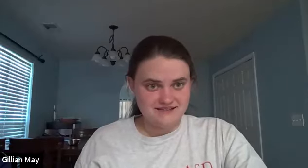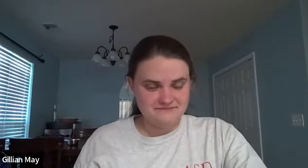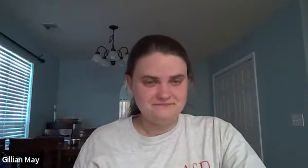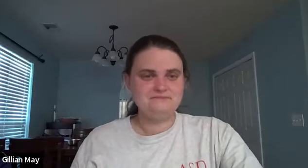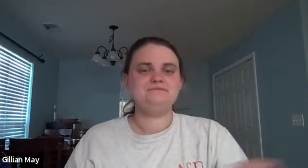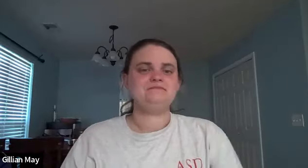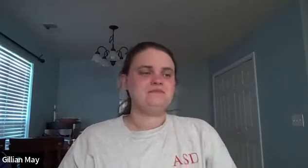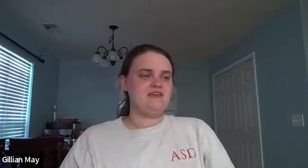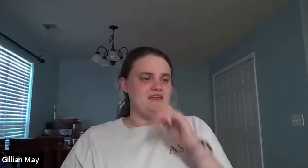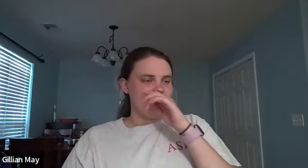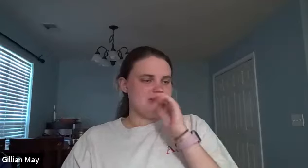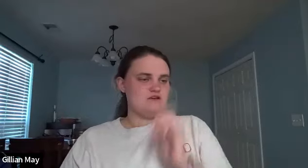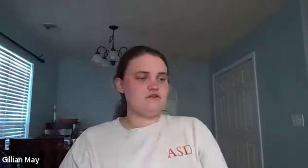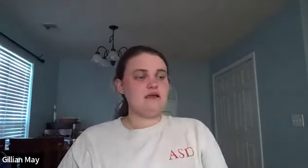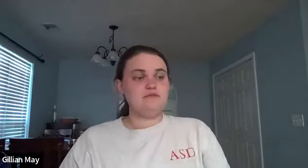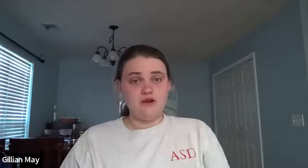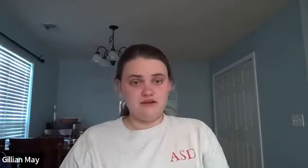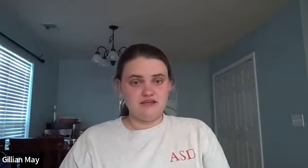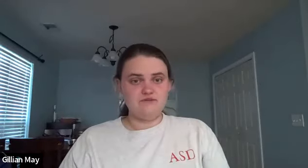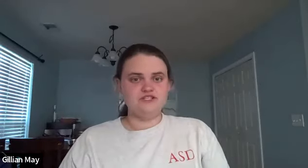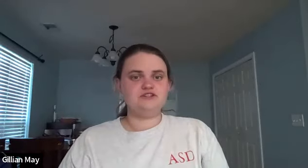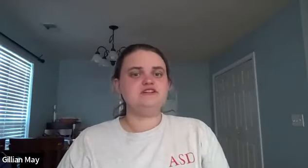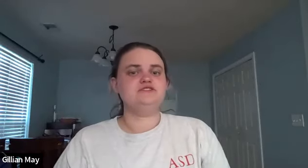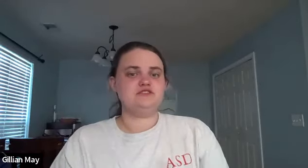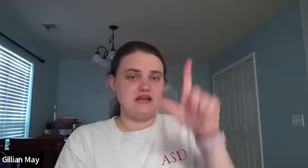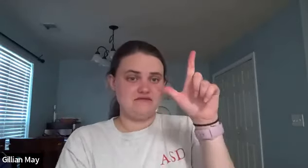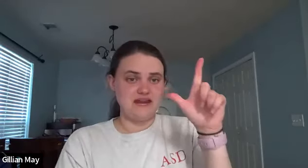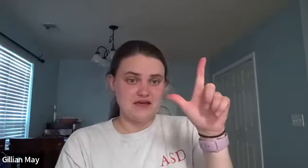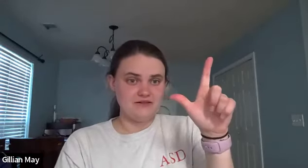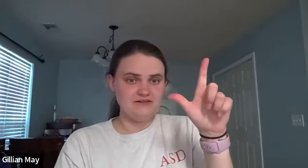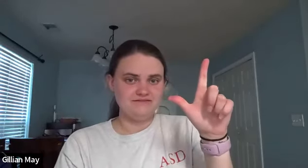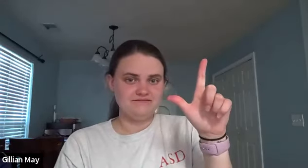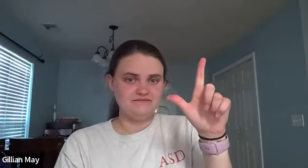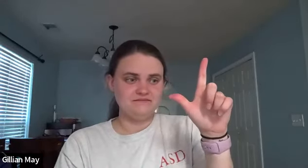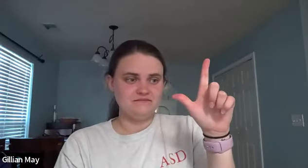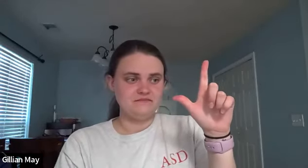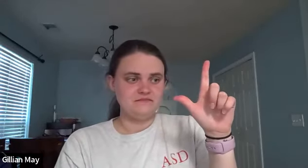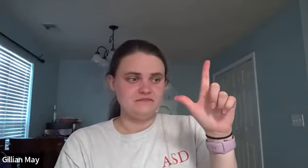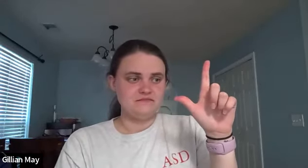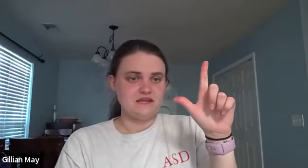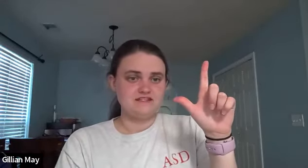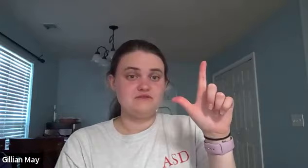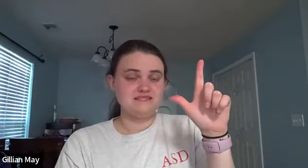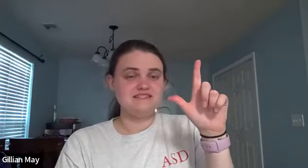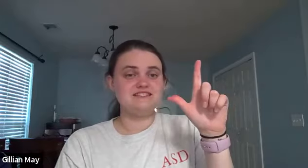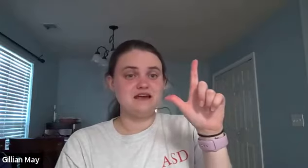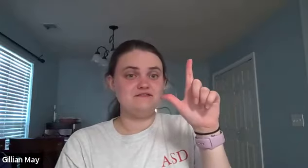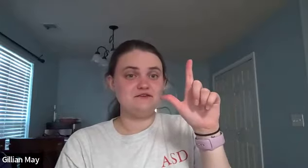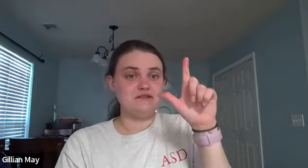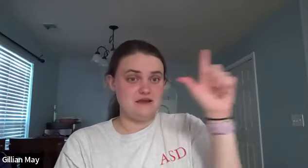librarian. And so for librarian, what you're going to do is you're going to have that L. And so this is the sign for